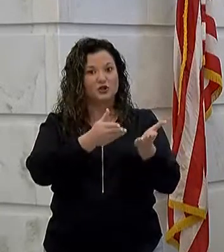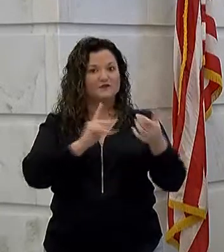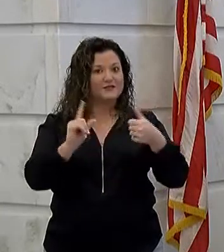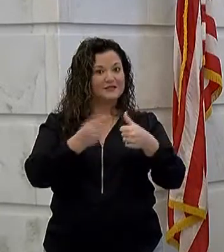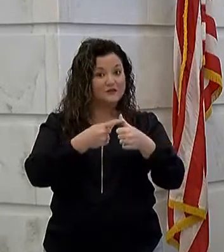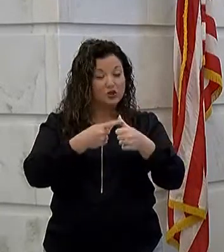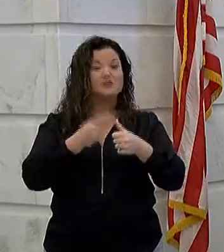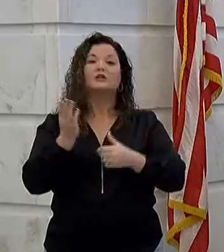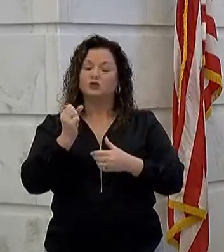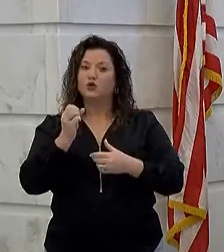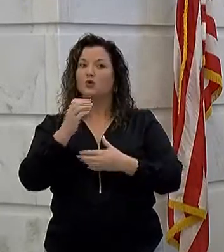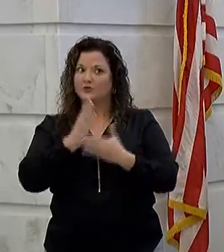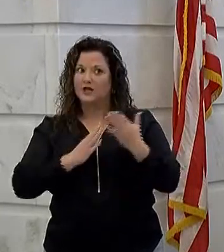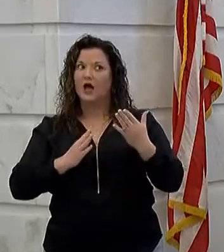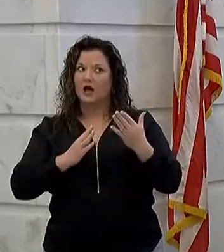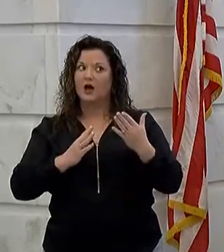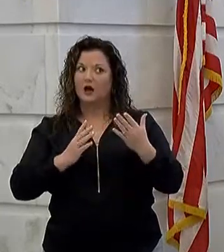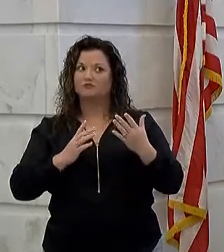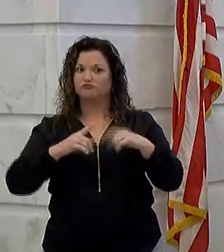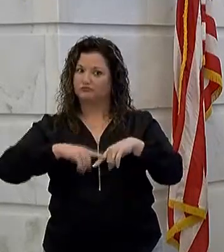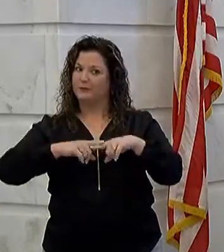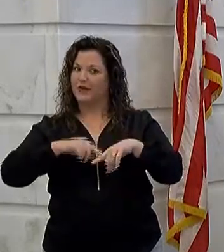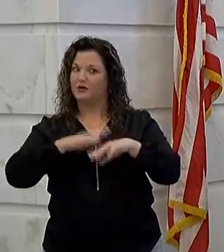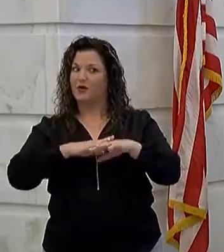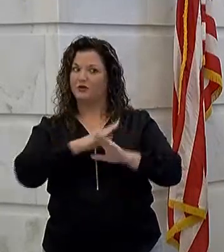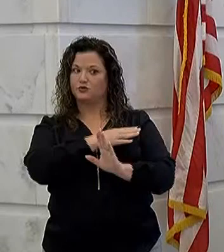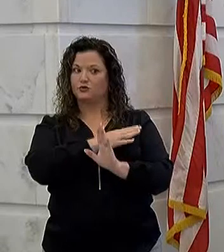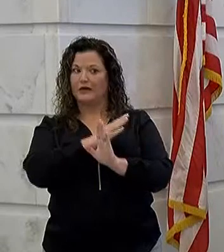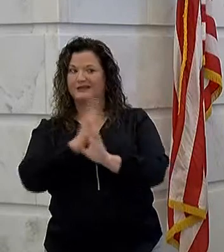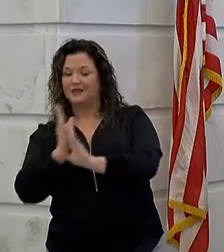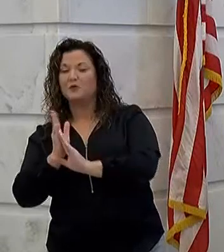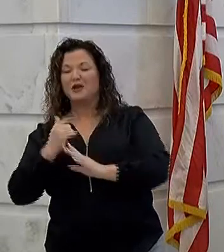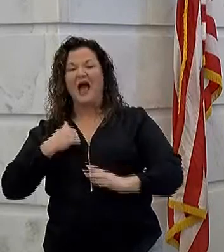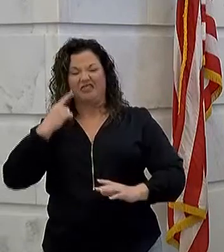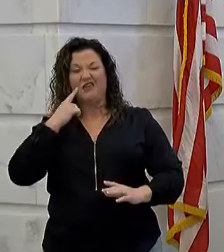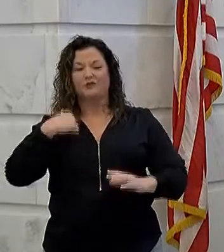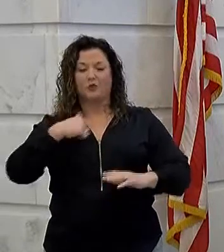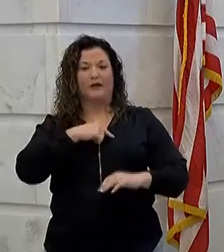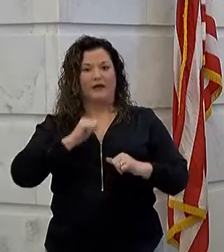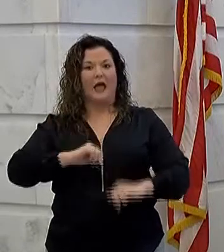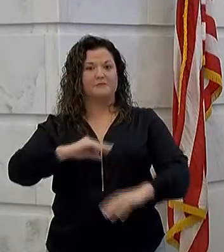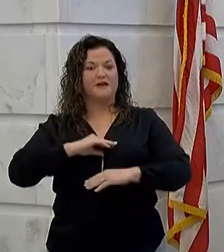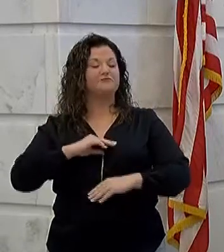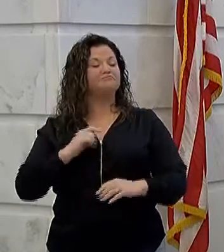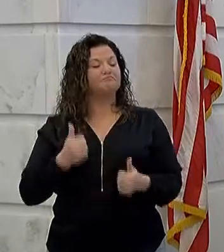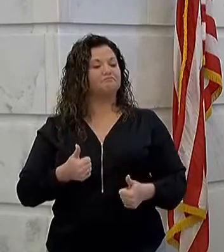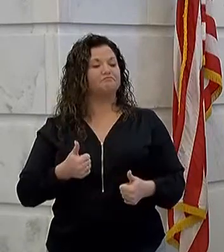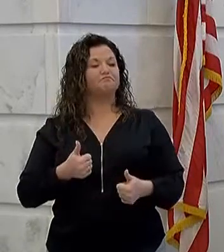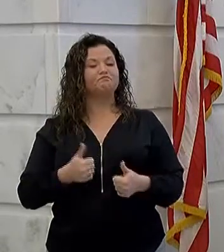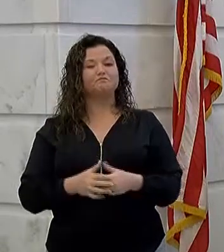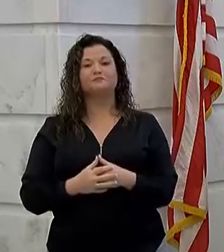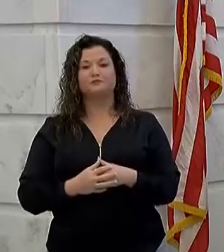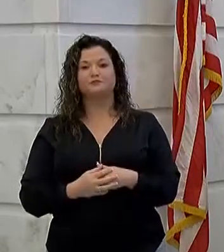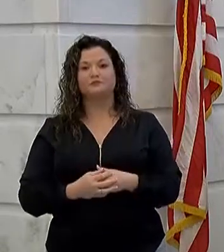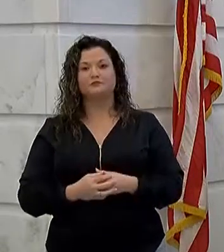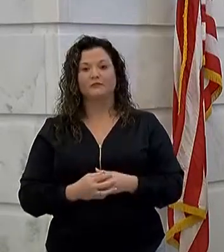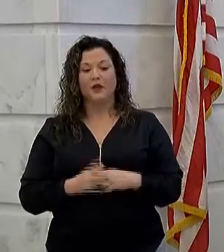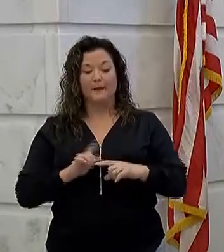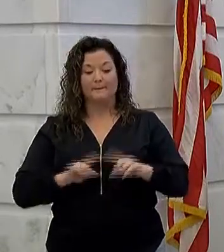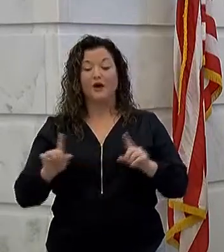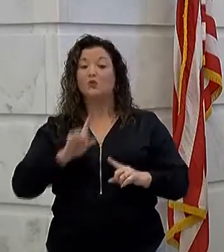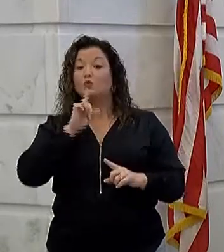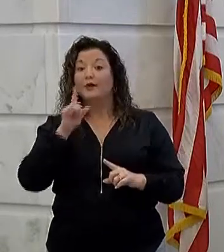some contingencies to get to that point, which I'm satisfied we'll be able to meet, but it's really